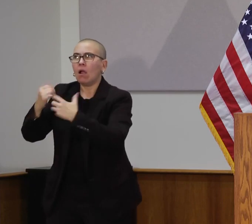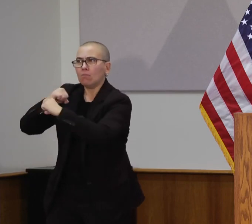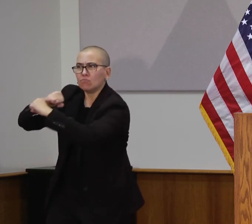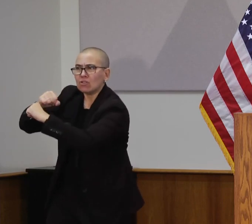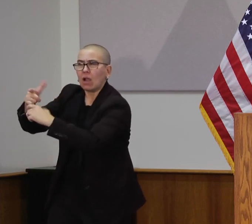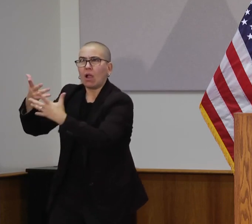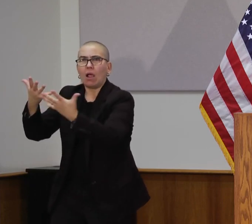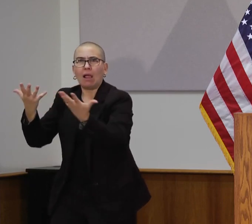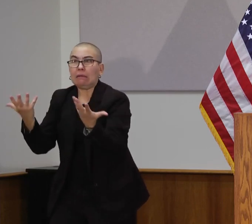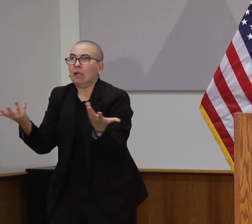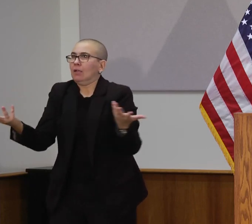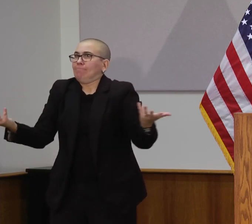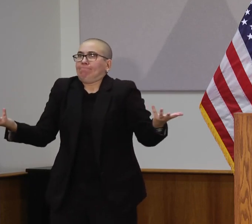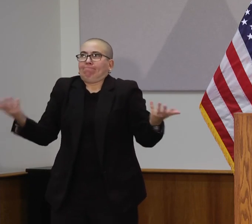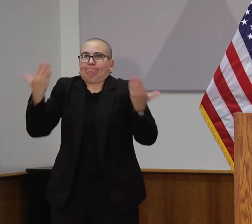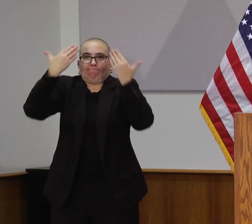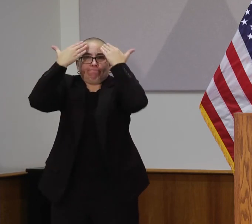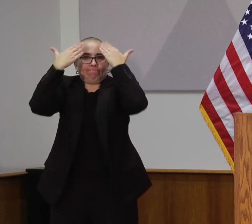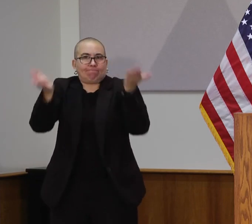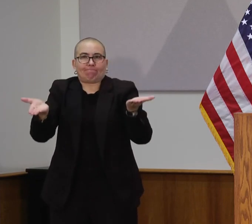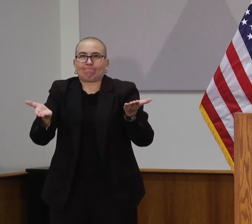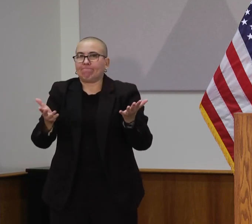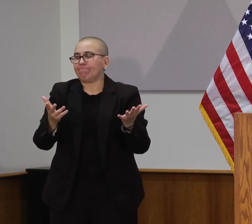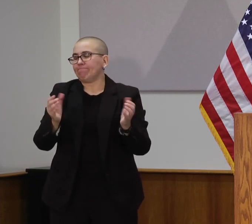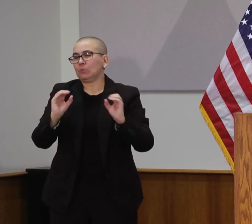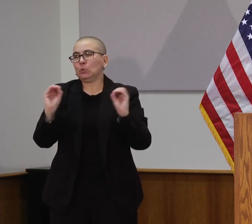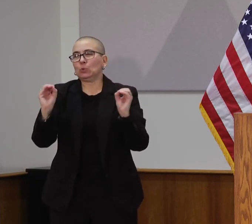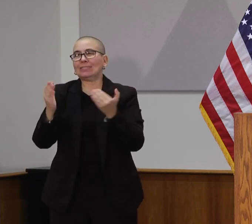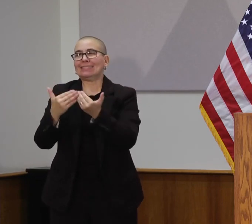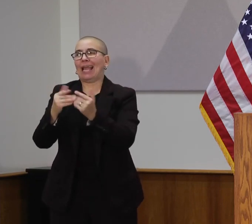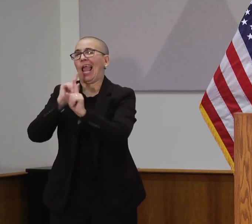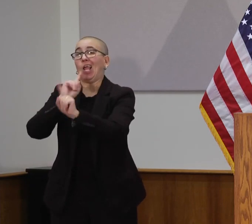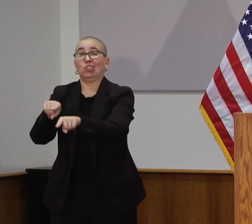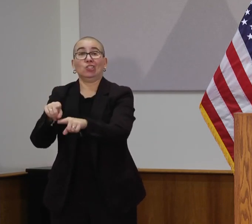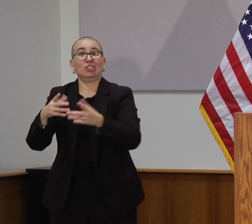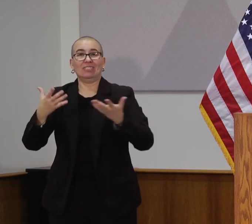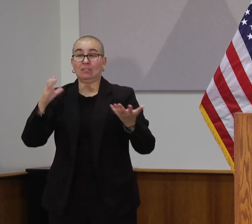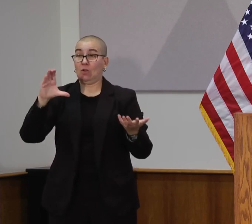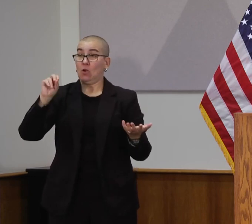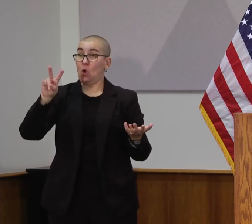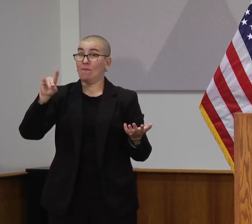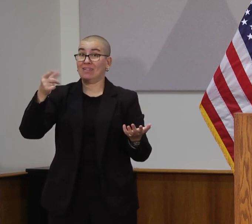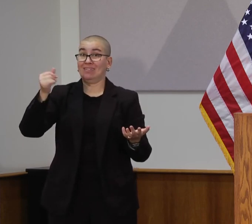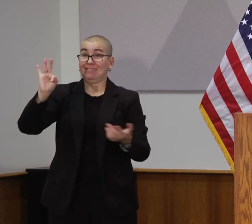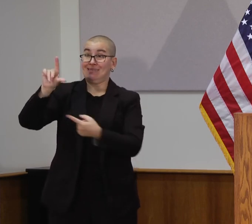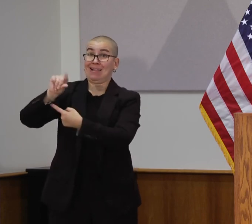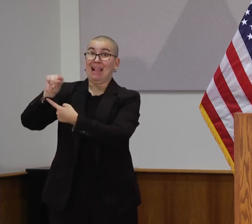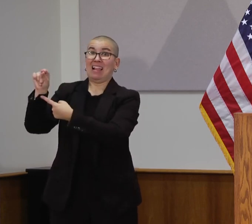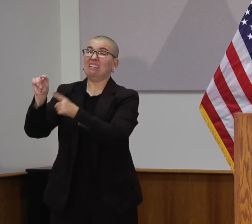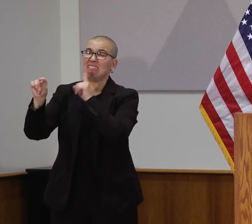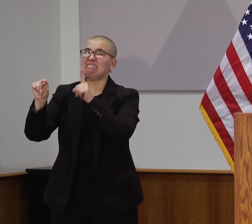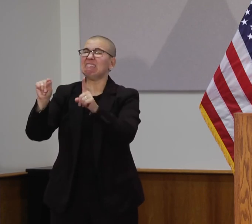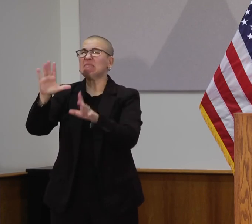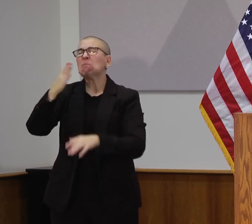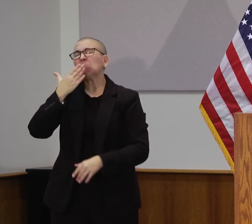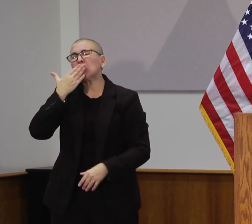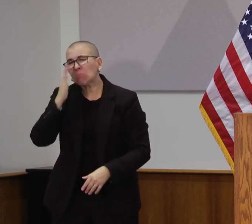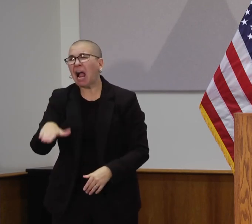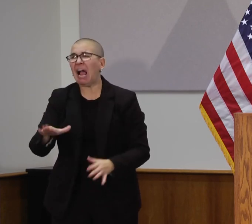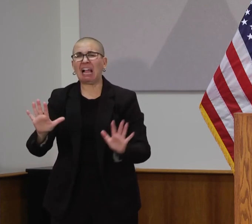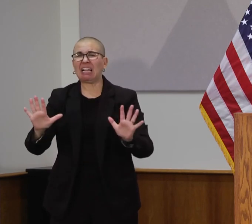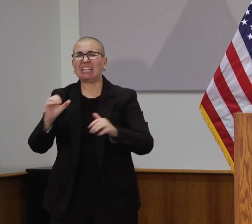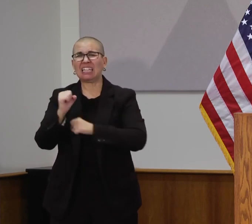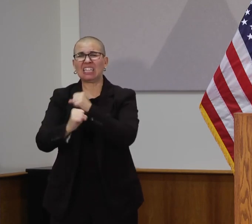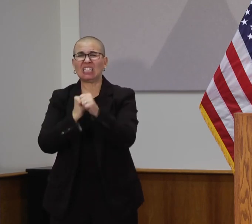that unfortunately, there is no easy way out of the COVID year. And we're just gonna have to stick together and work our way through